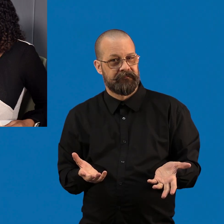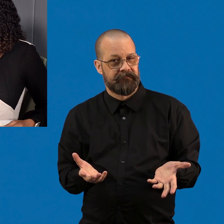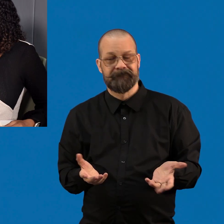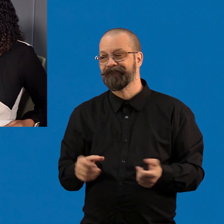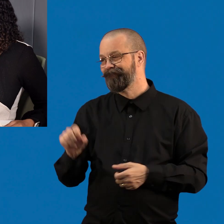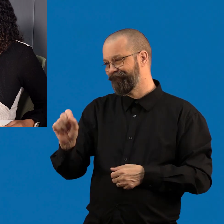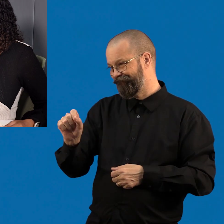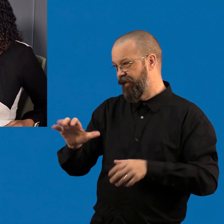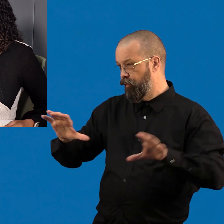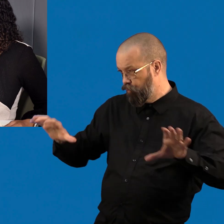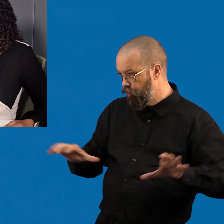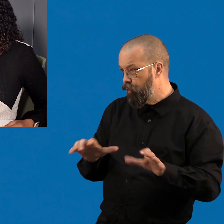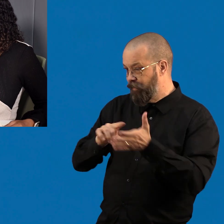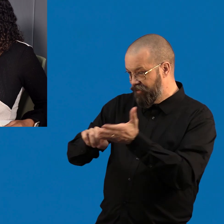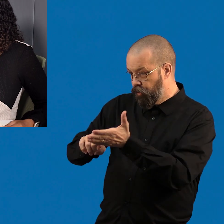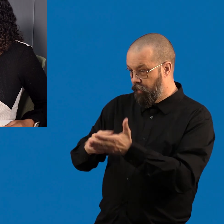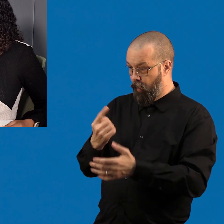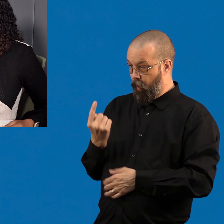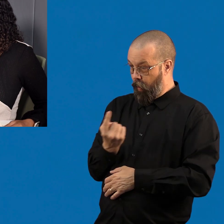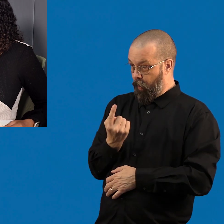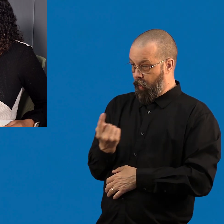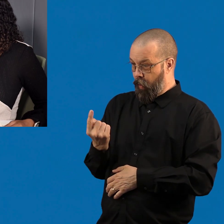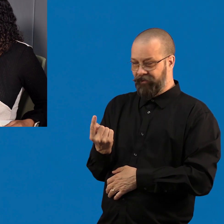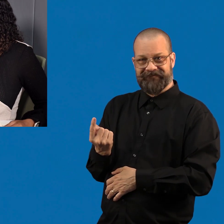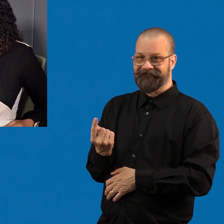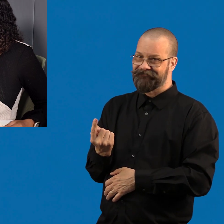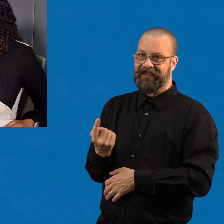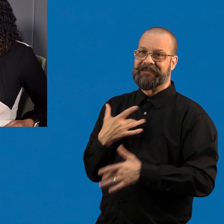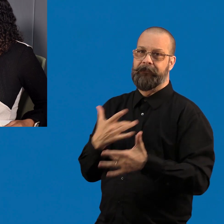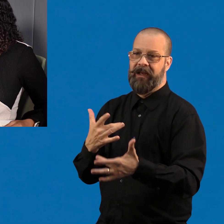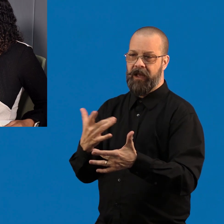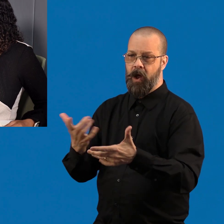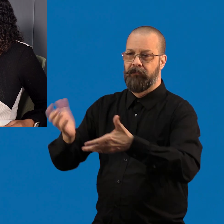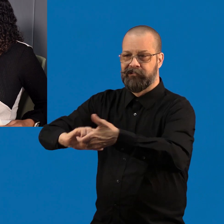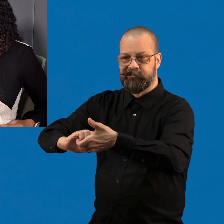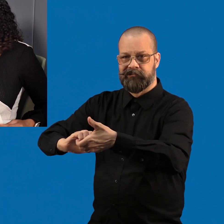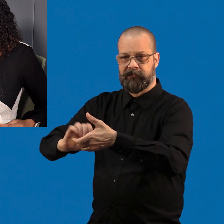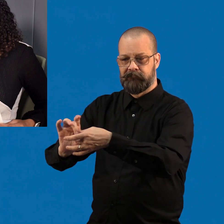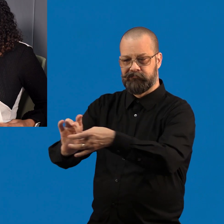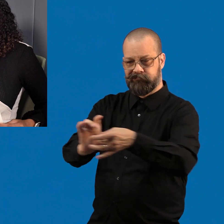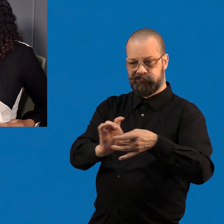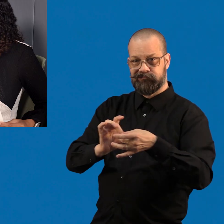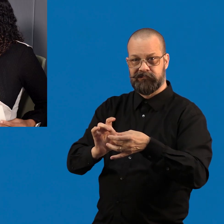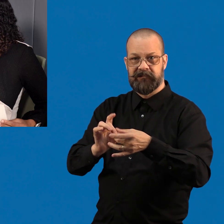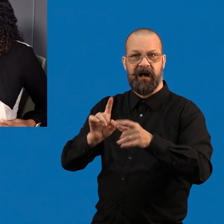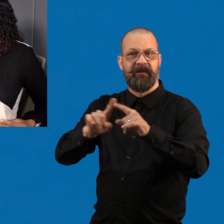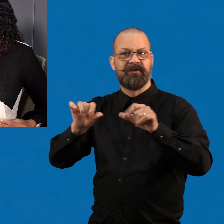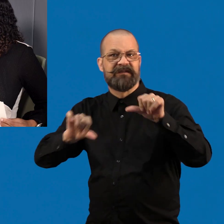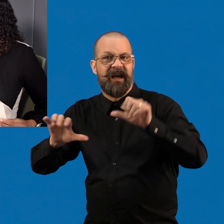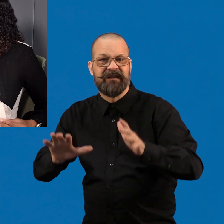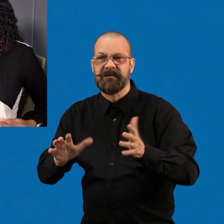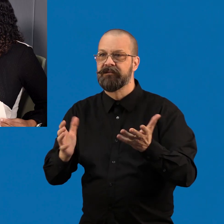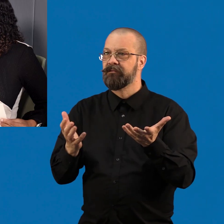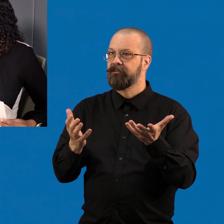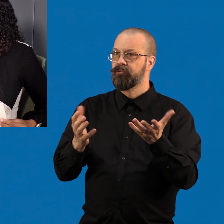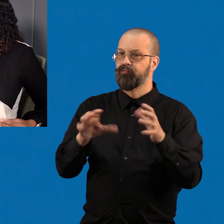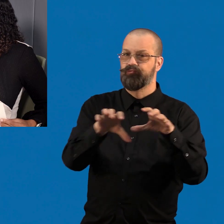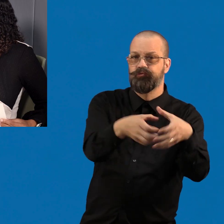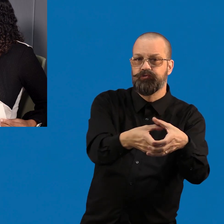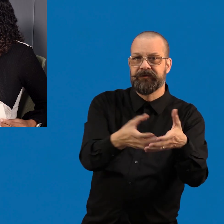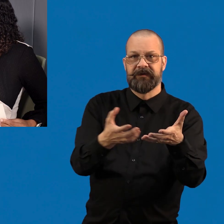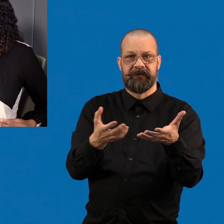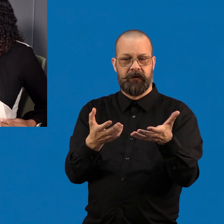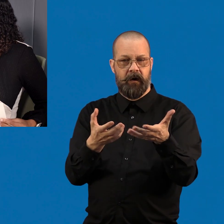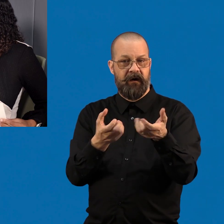process of doing research is often collaborative. We work with other people, other scientists, research participants themselves, and the